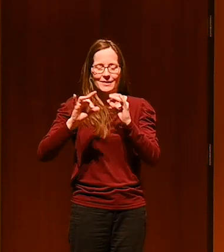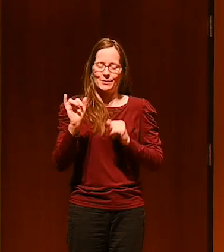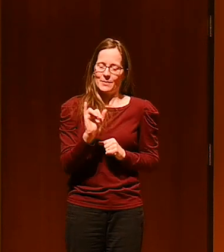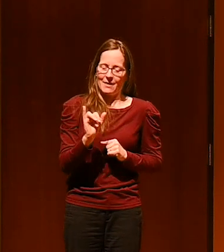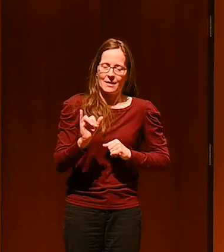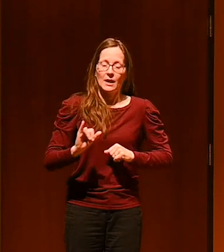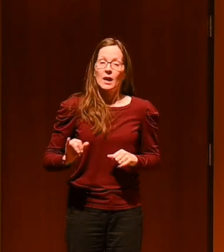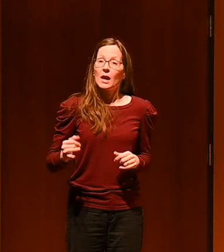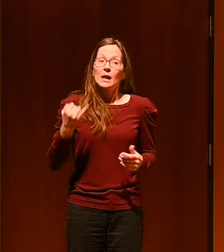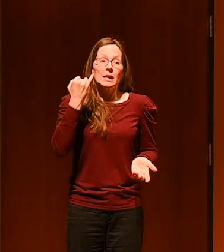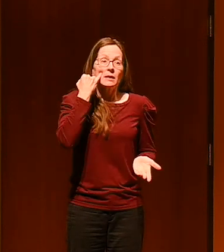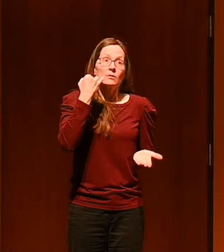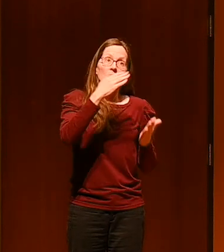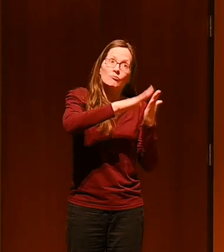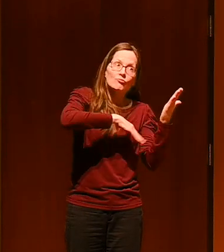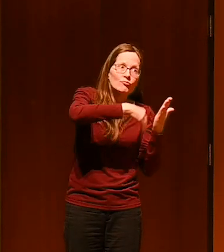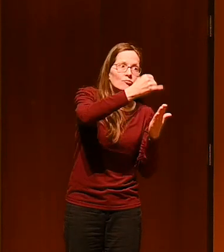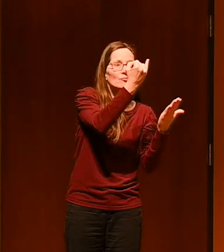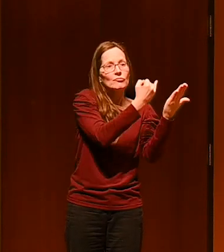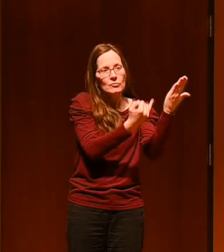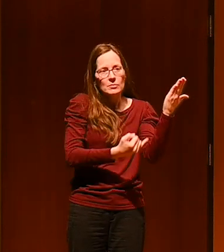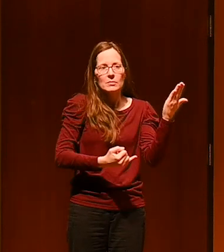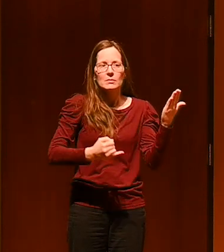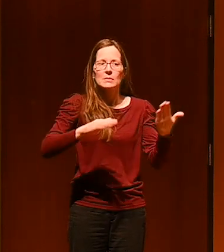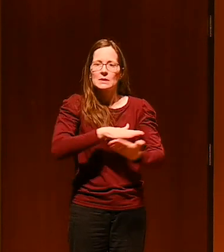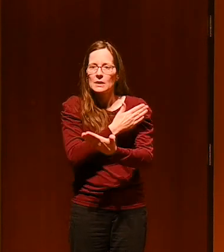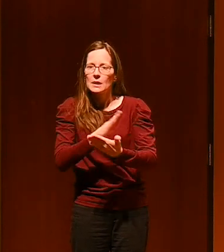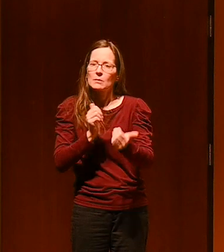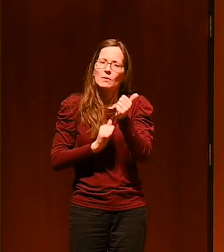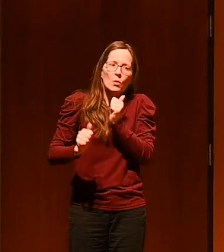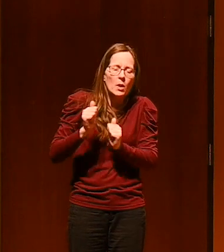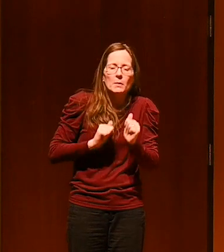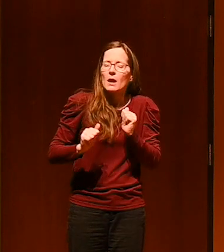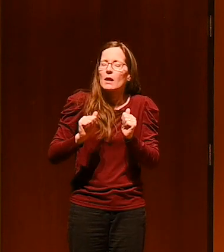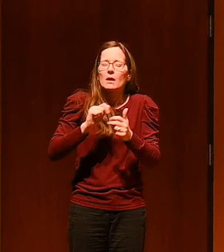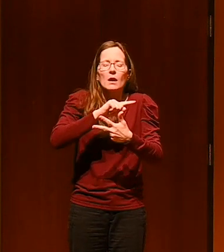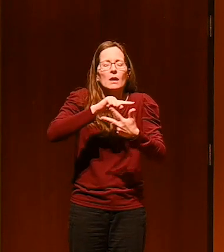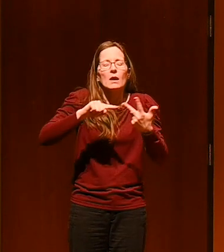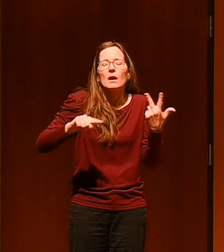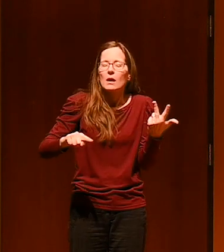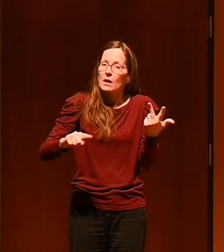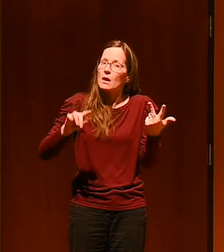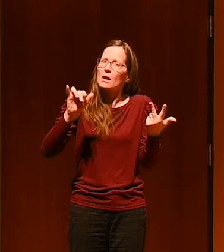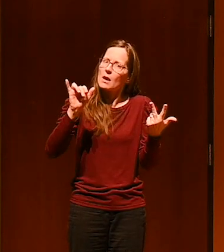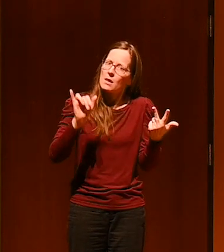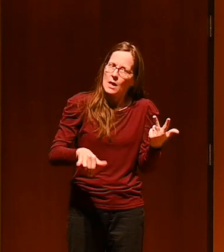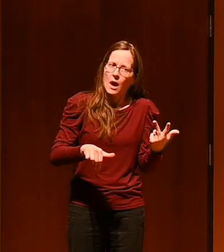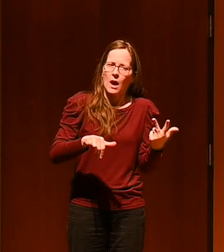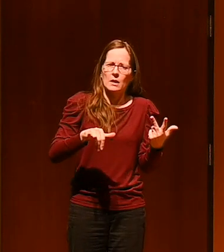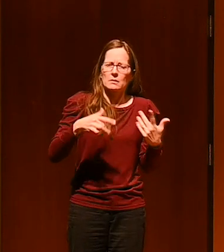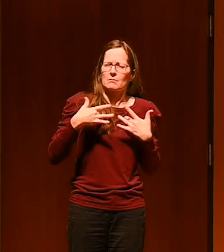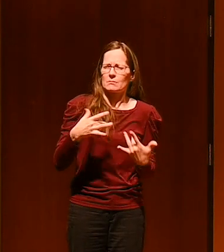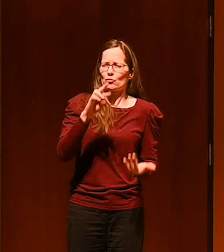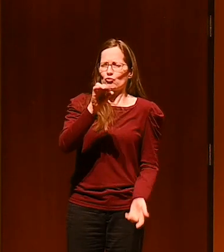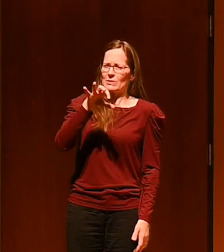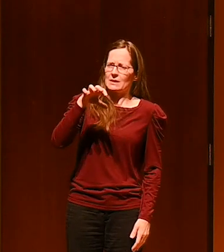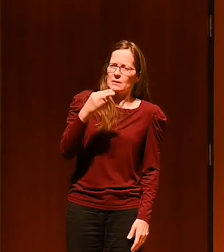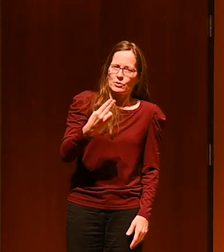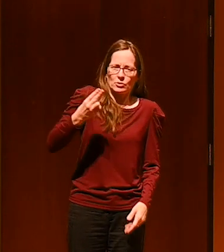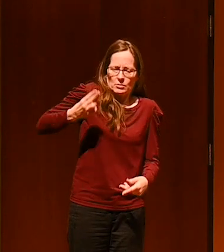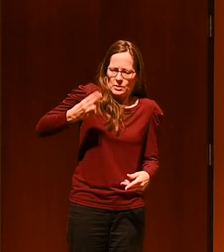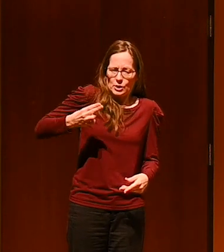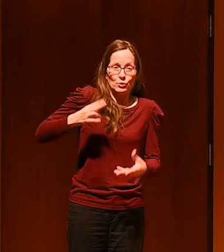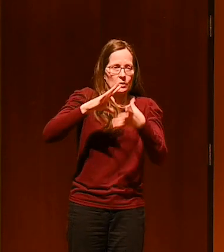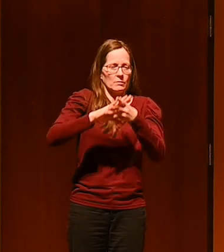performing, generations pass on the arts and humanity's rich history of storytelling. The opportunities through this